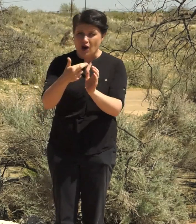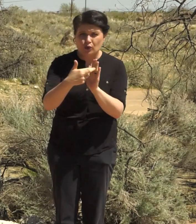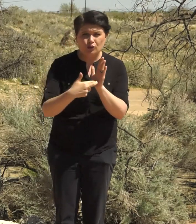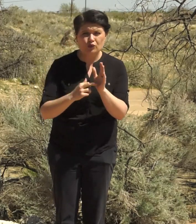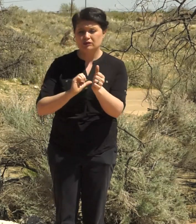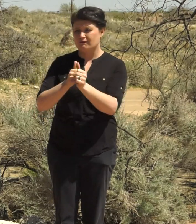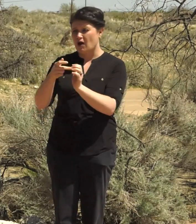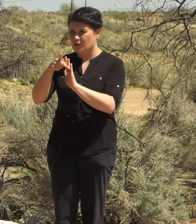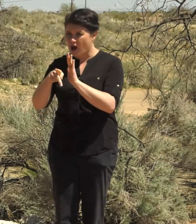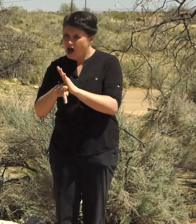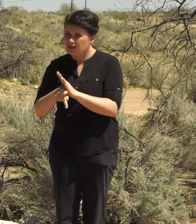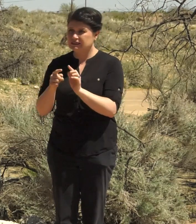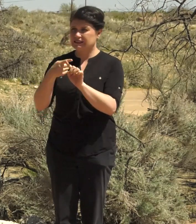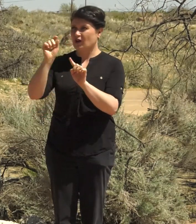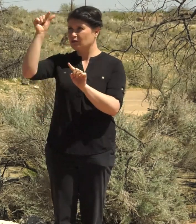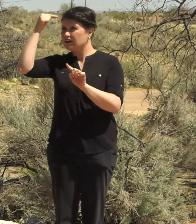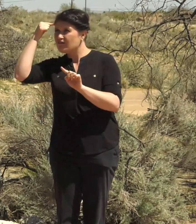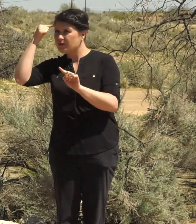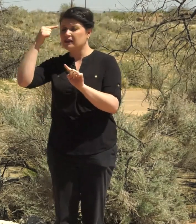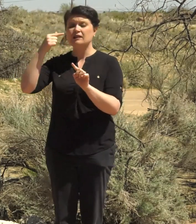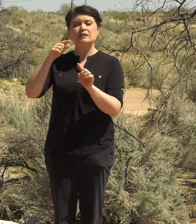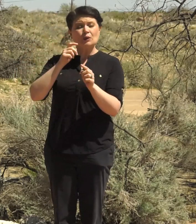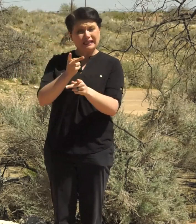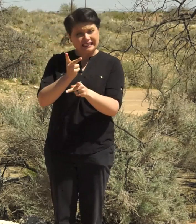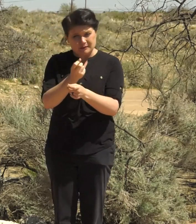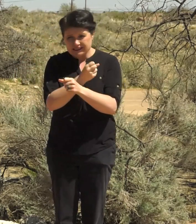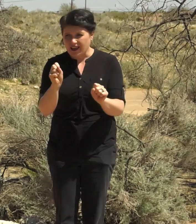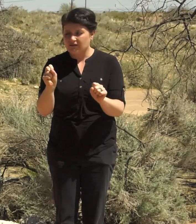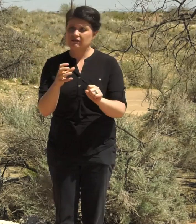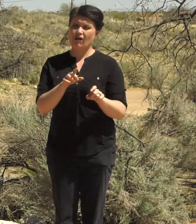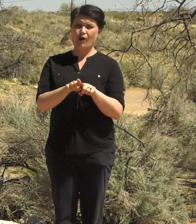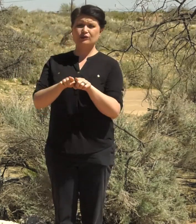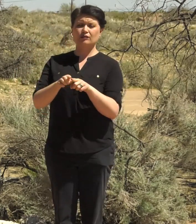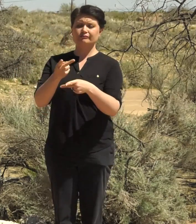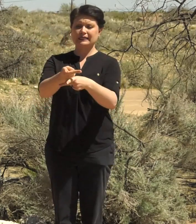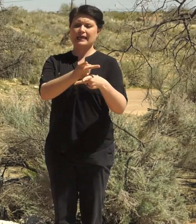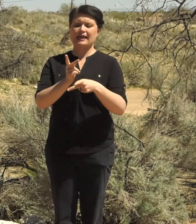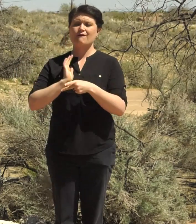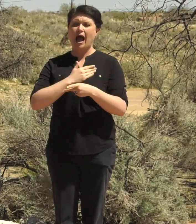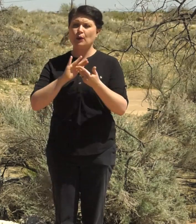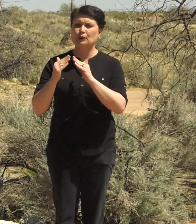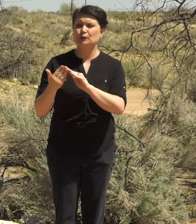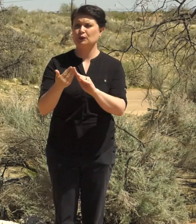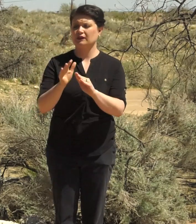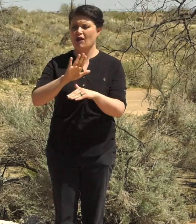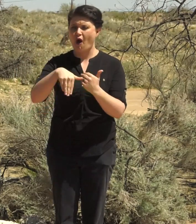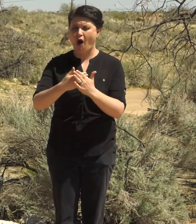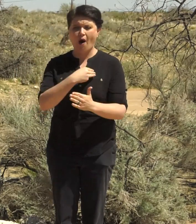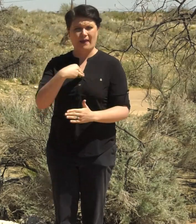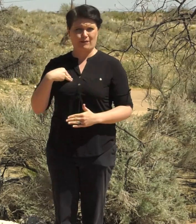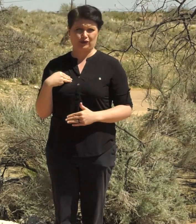us. We need to maintain safety, and we need to care for our entire community, and we can do this together.